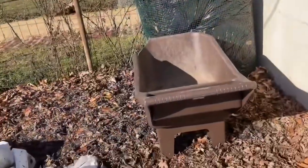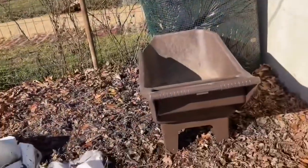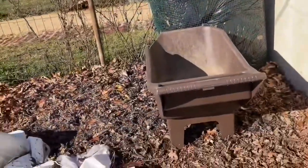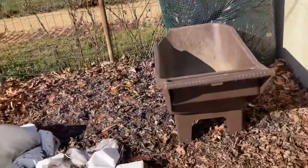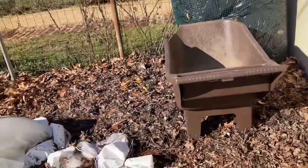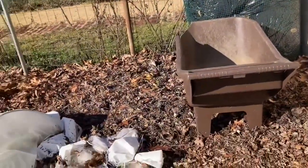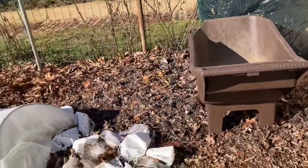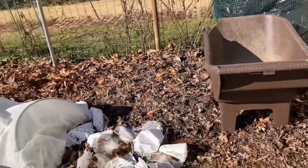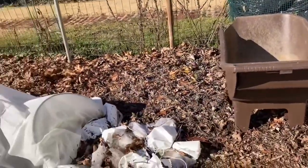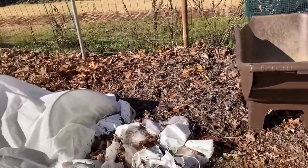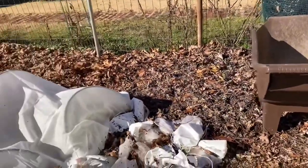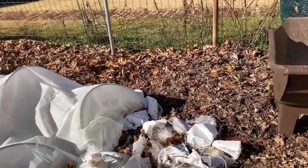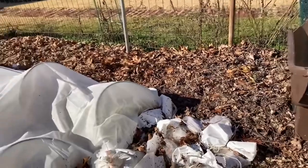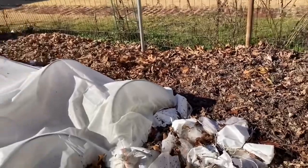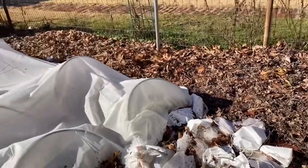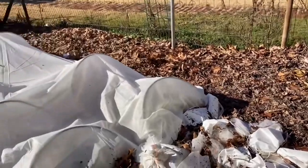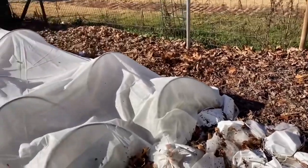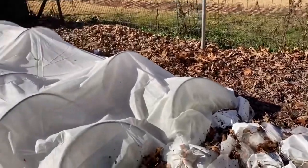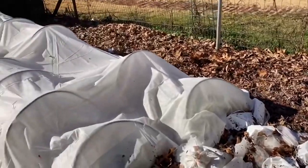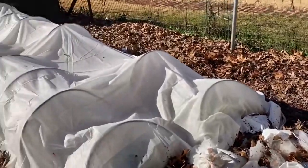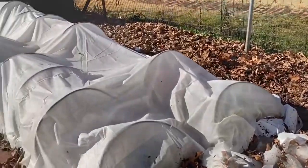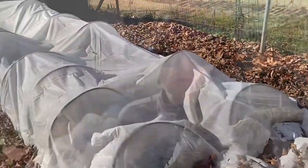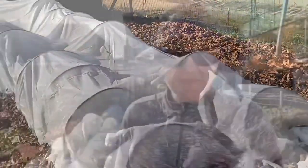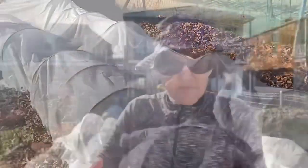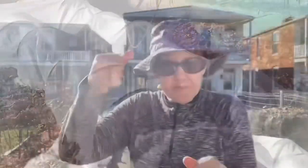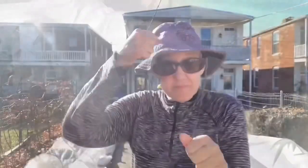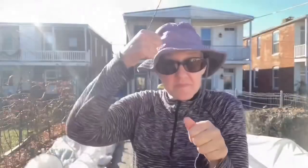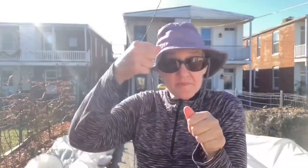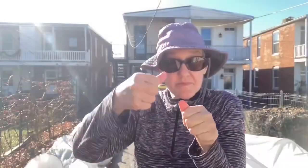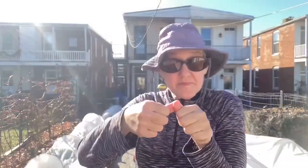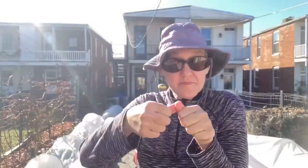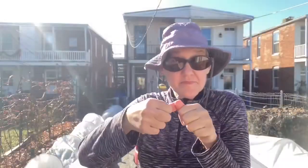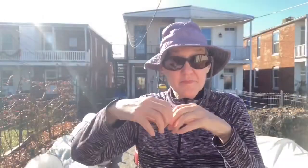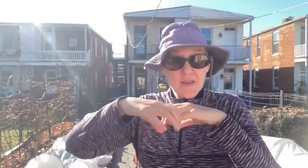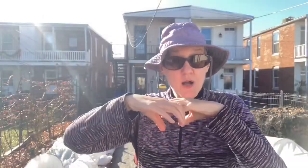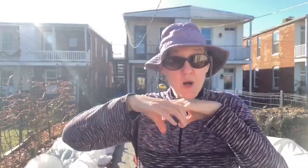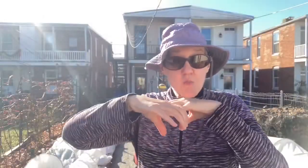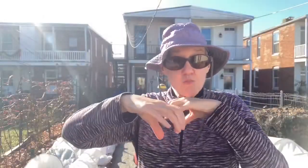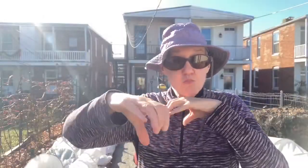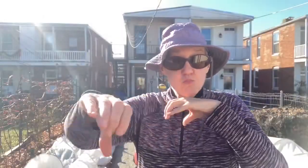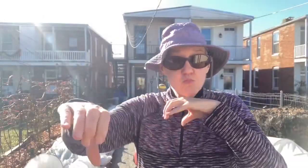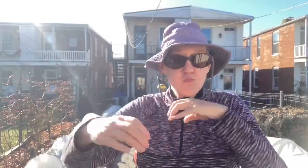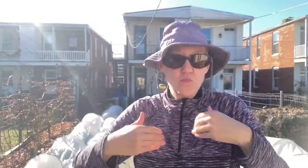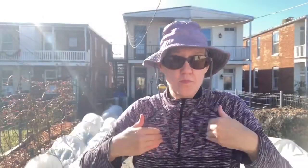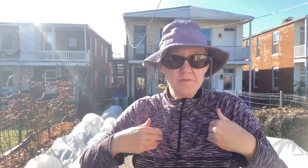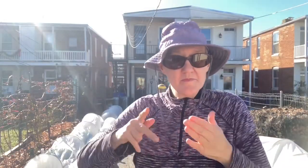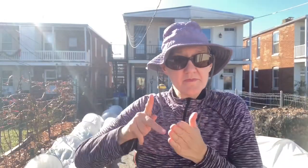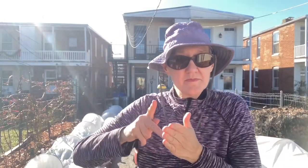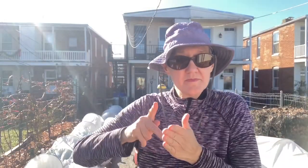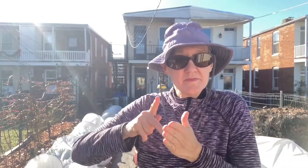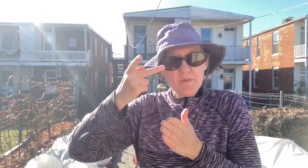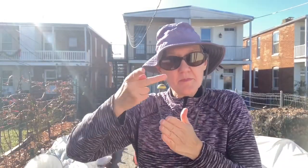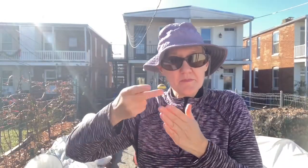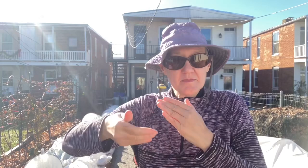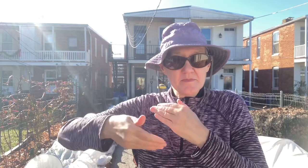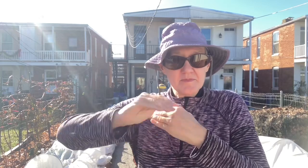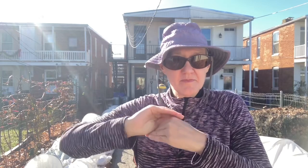Now remember, the tunnels have a double